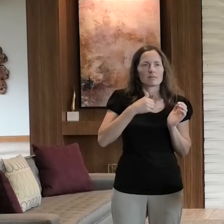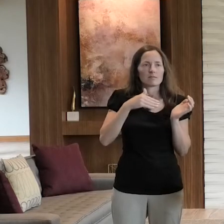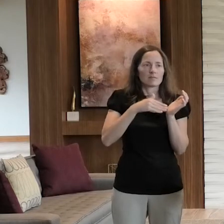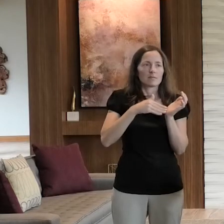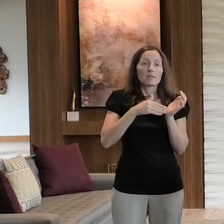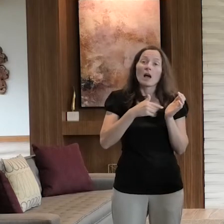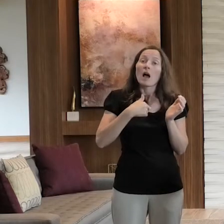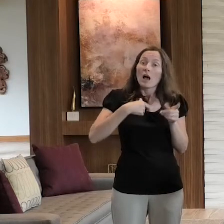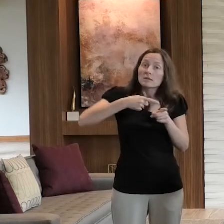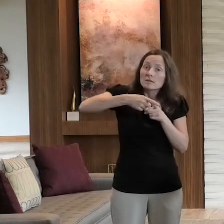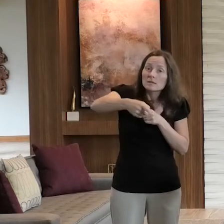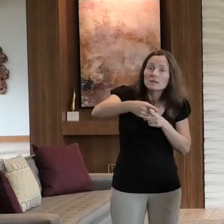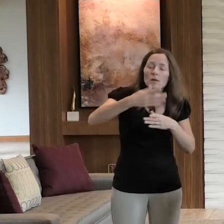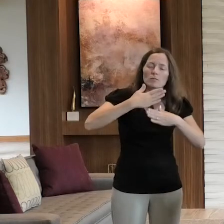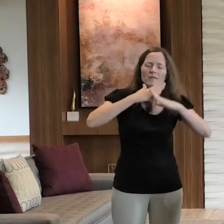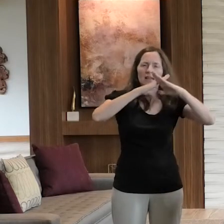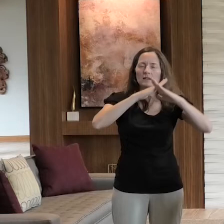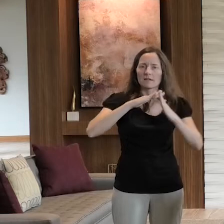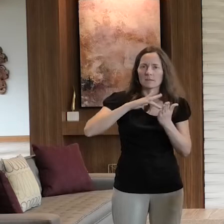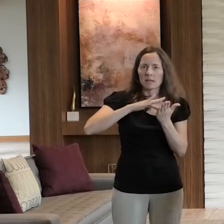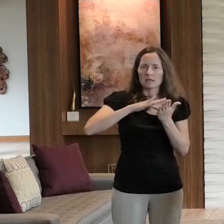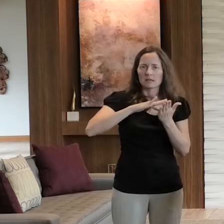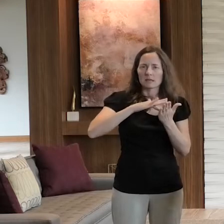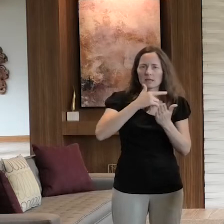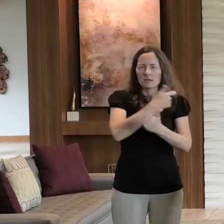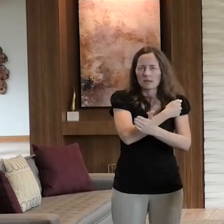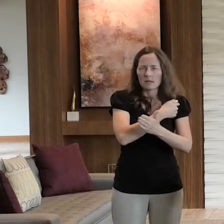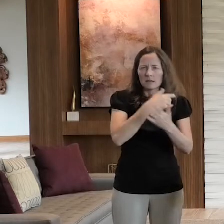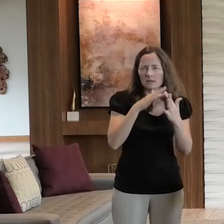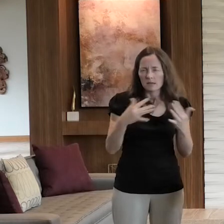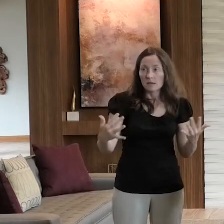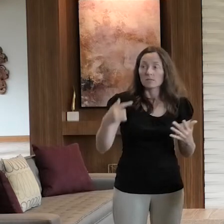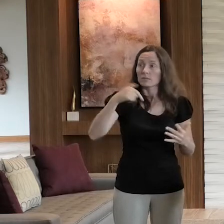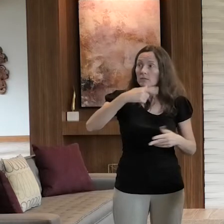medicine physician, that this is exactly the type of program that we want to